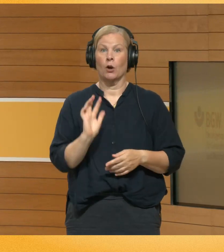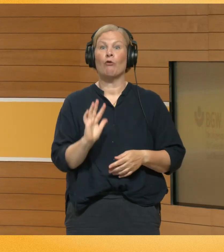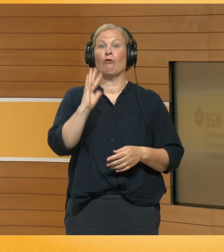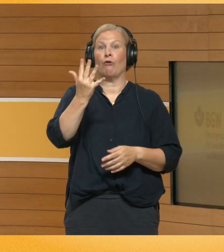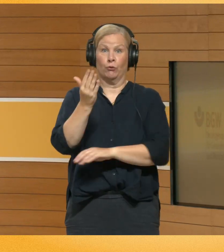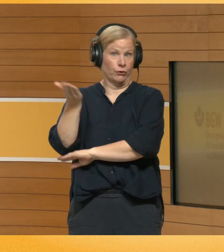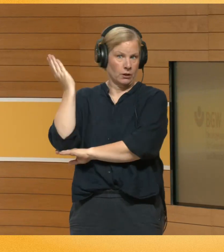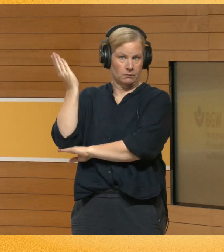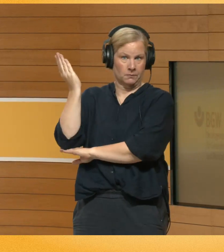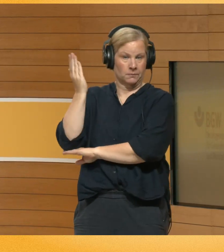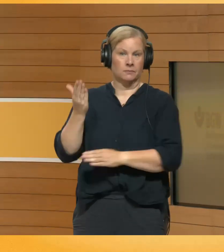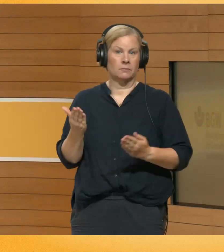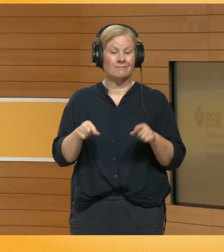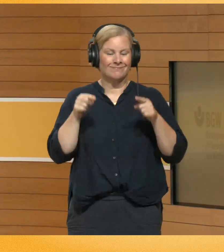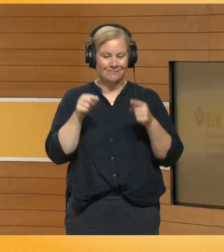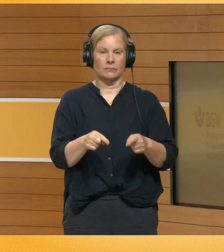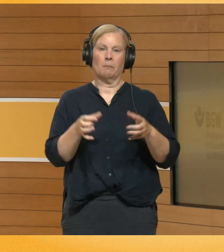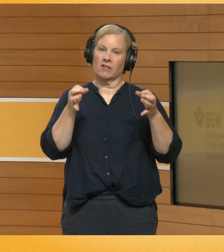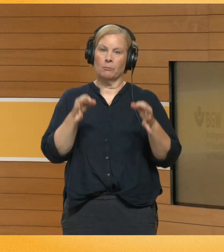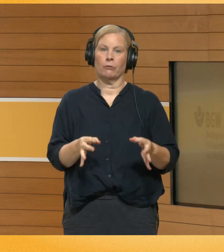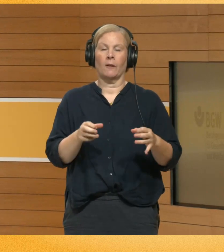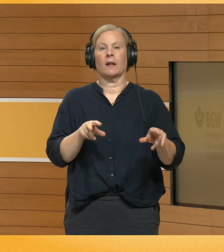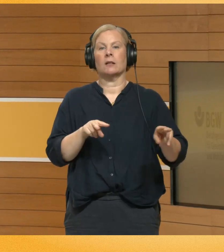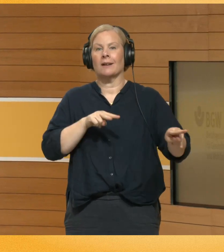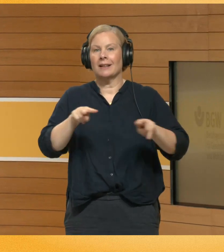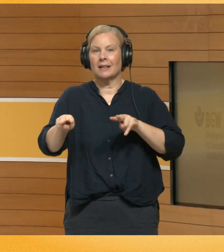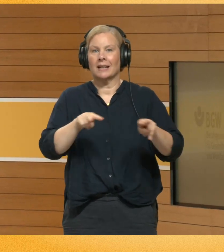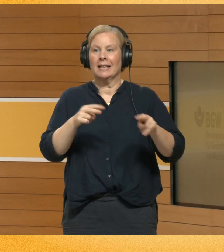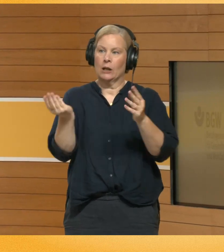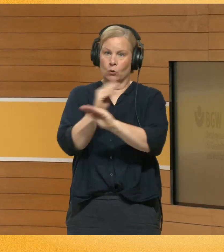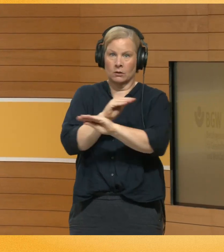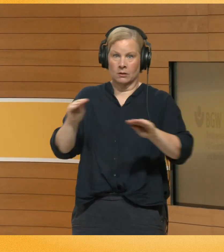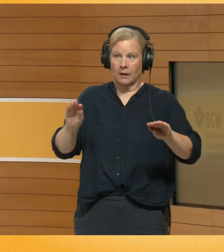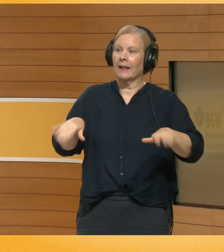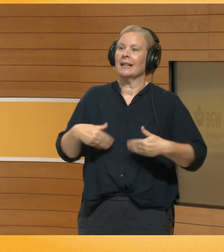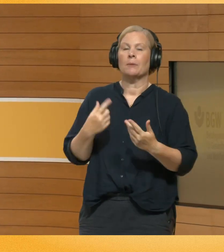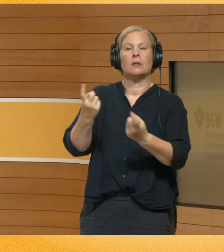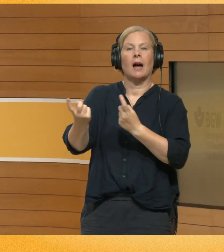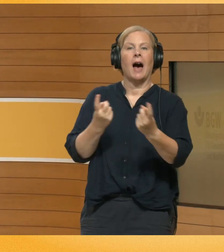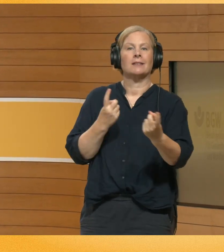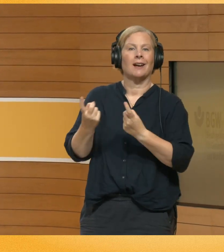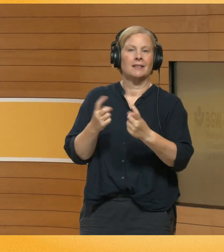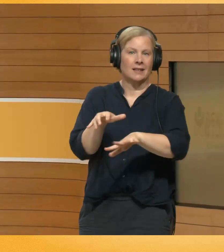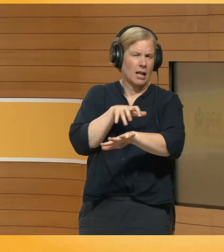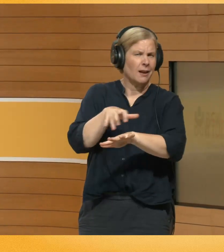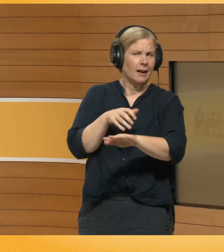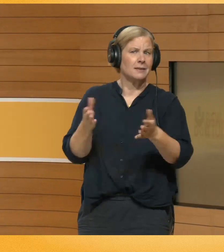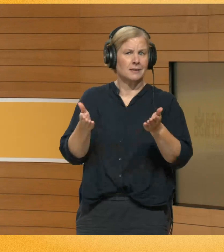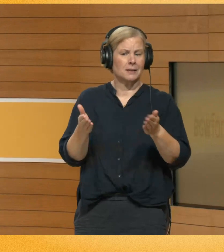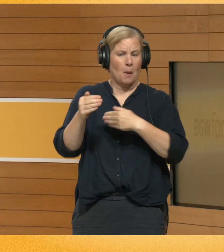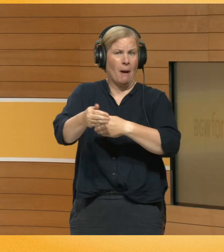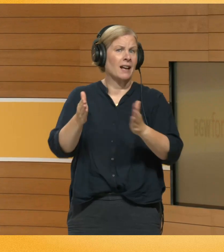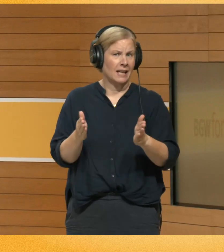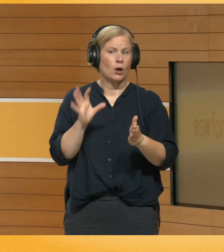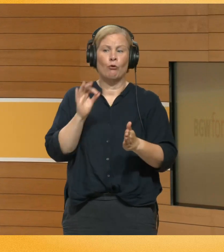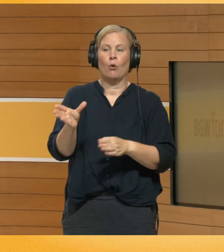declared the incentive package for the healthcare workers. What was this incentive package? It had given